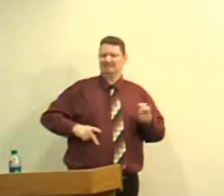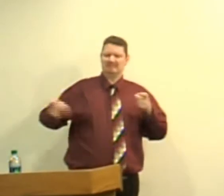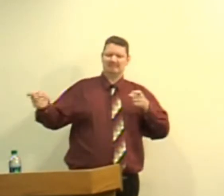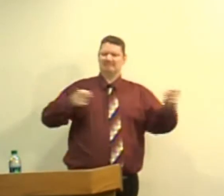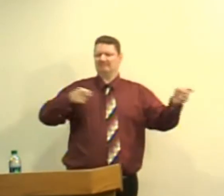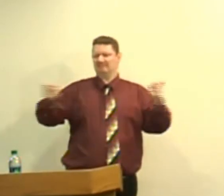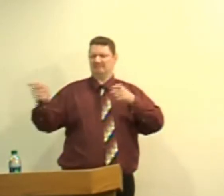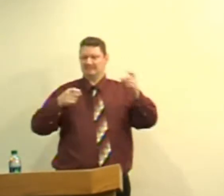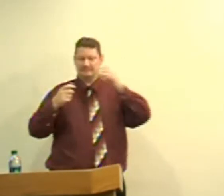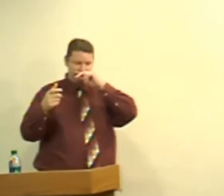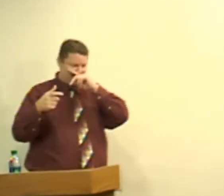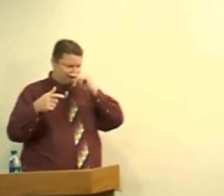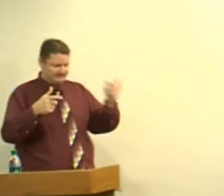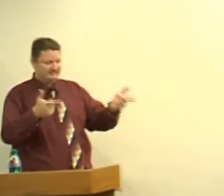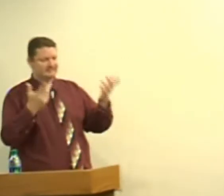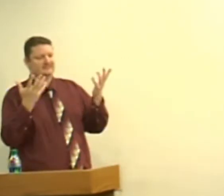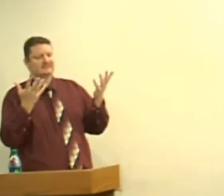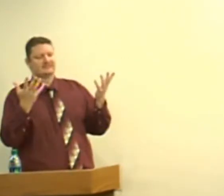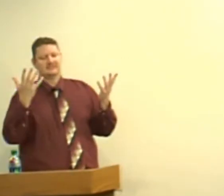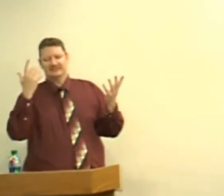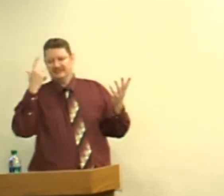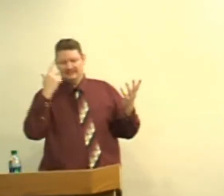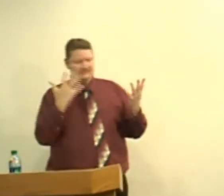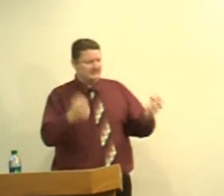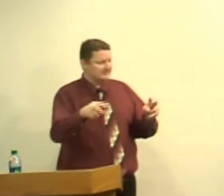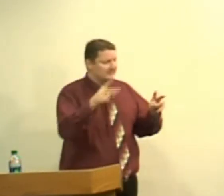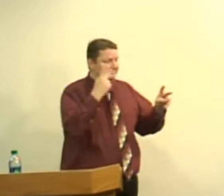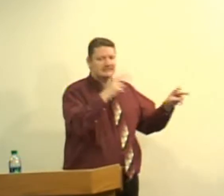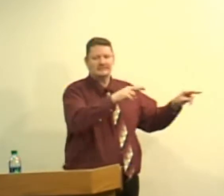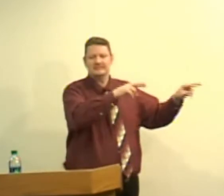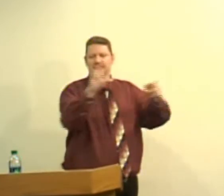Nero, and everyone, the people who were in control at that time,